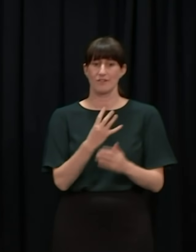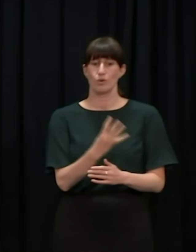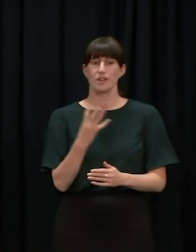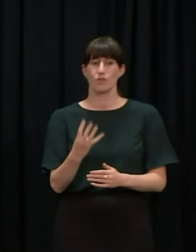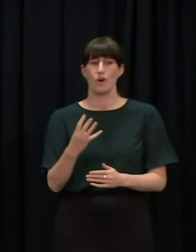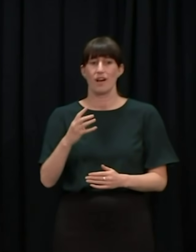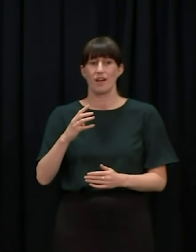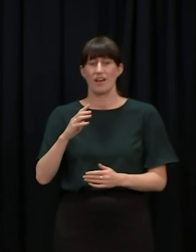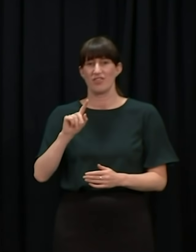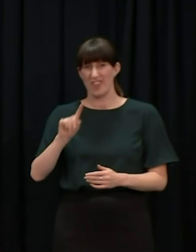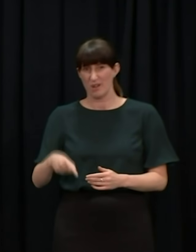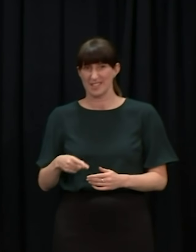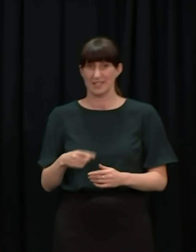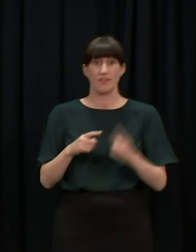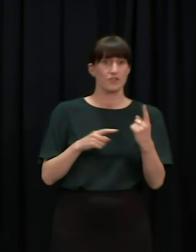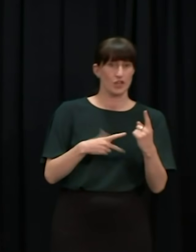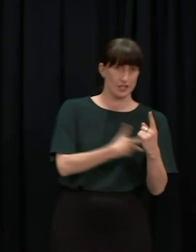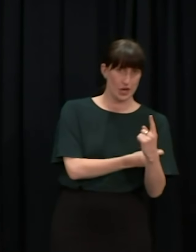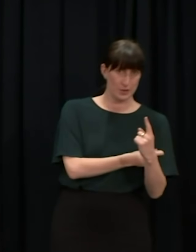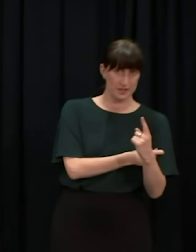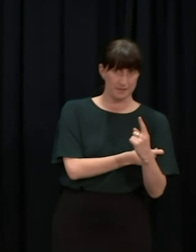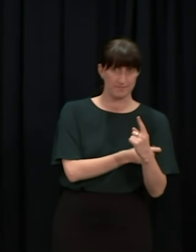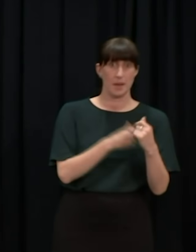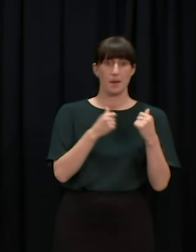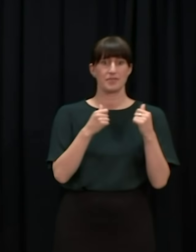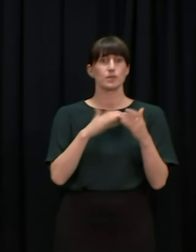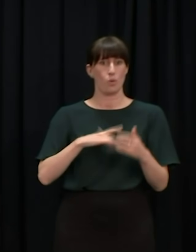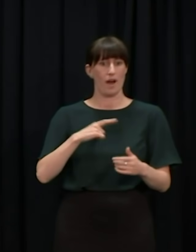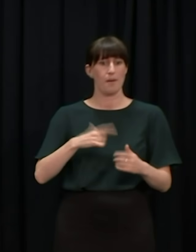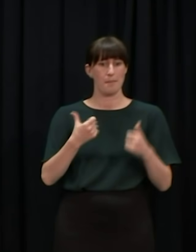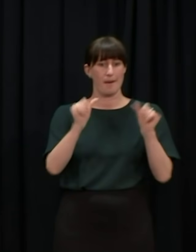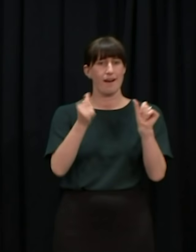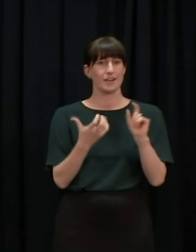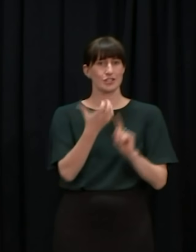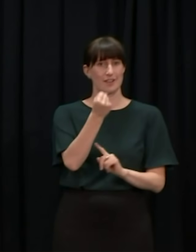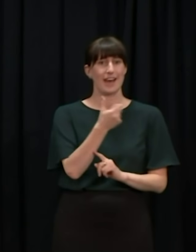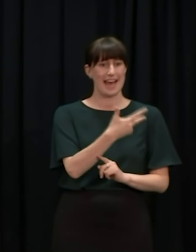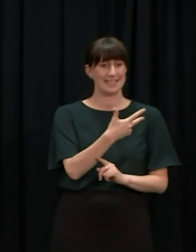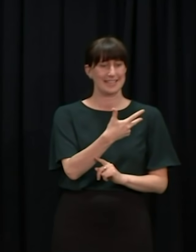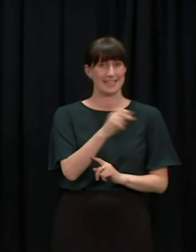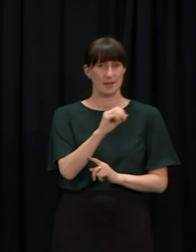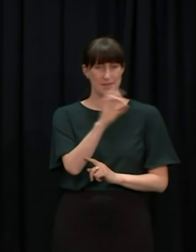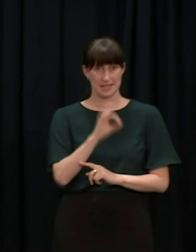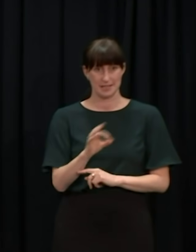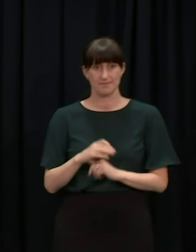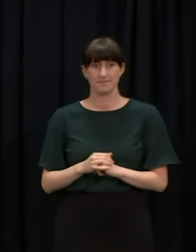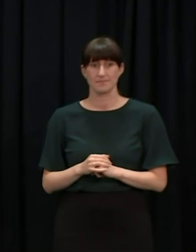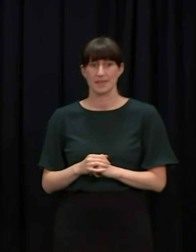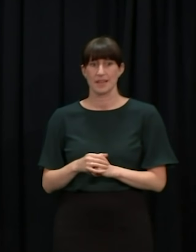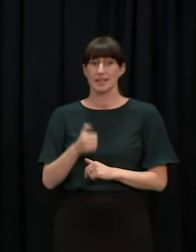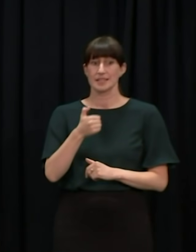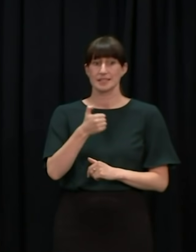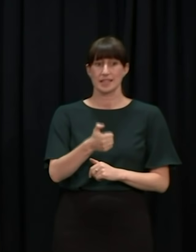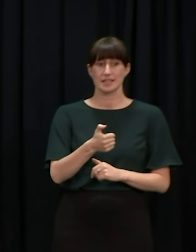1,144,713 of those are first doses. That's what got us to the 80% mark. And 608,000 people in Auckland